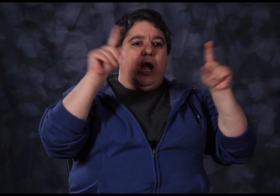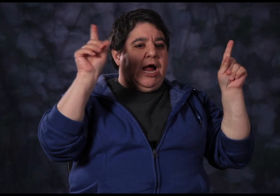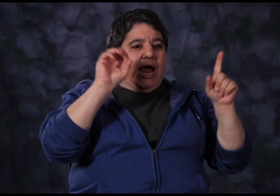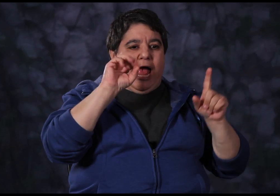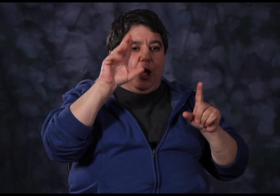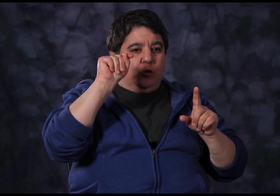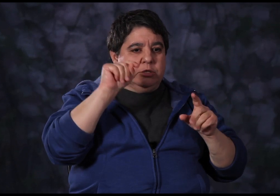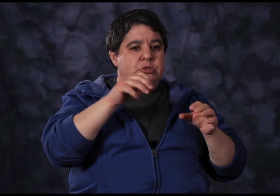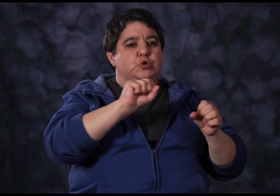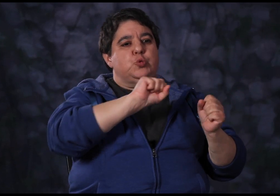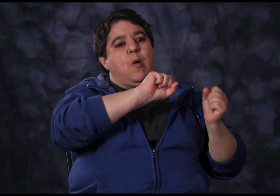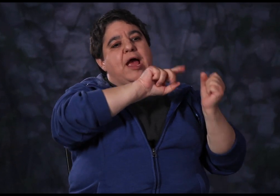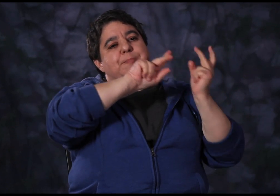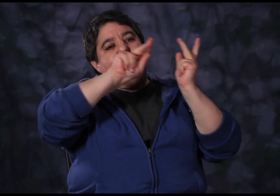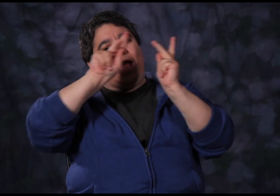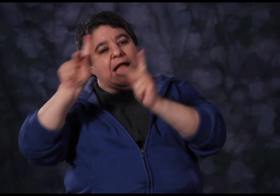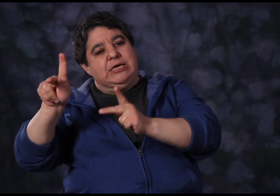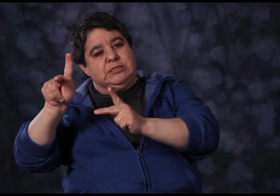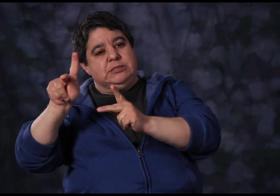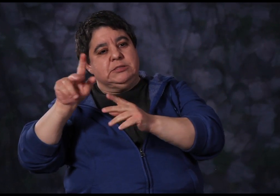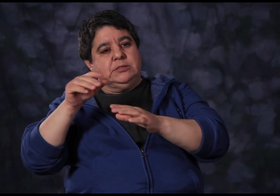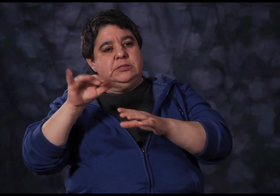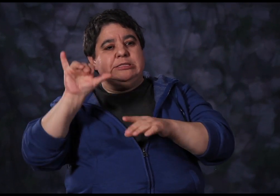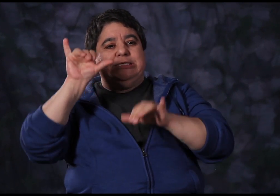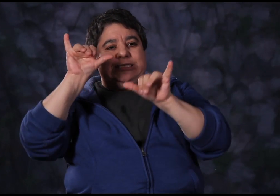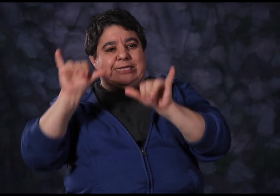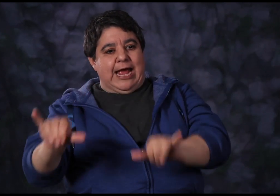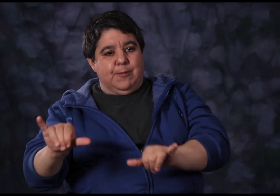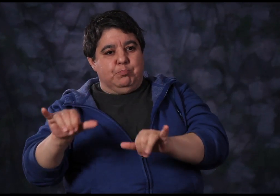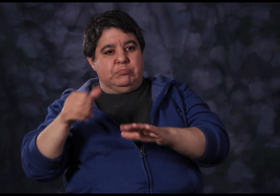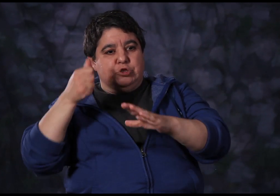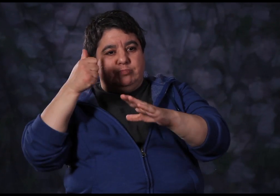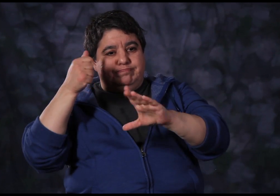It didn't work out, and I went back to the battered women's shelter.